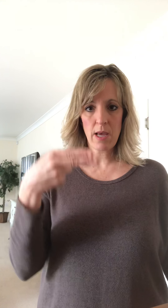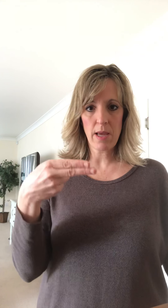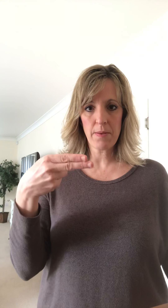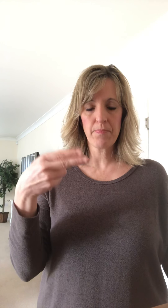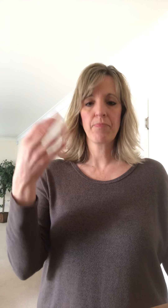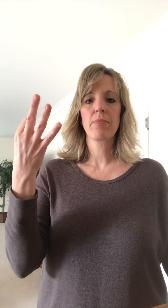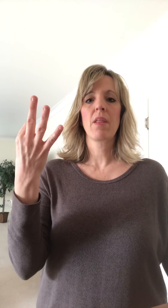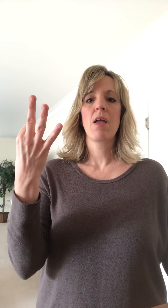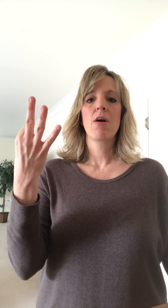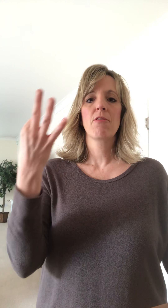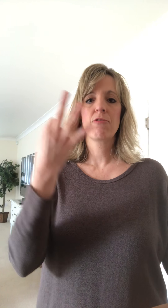Thursday,